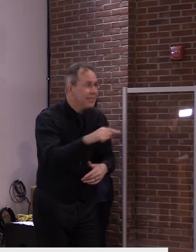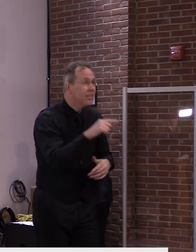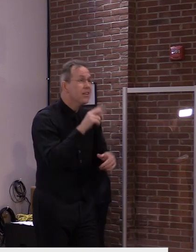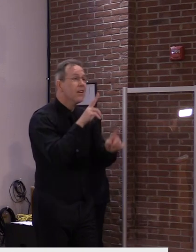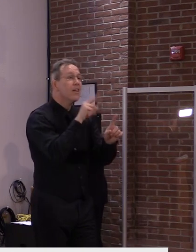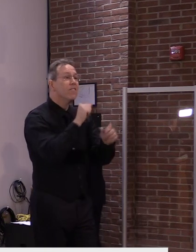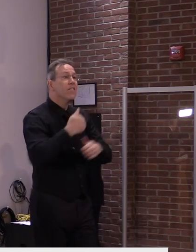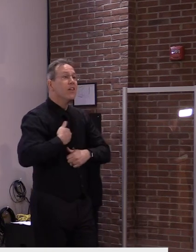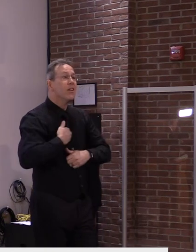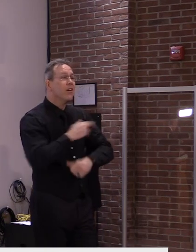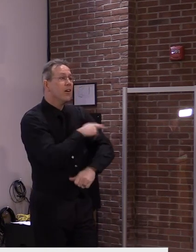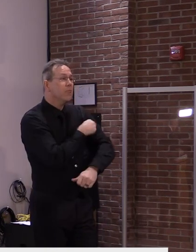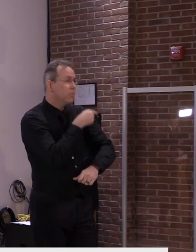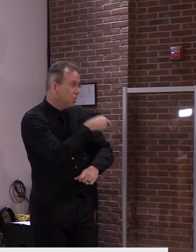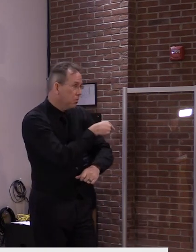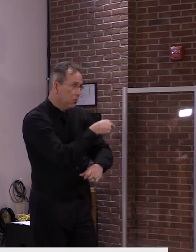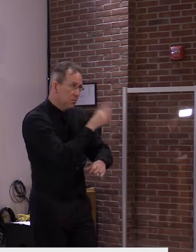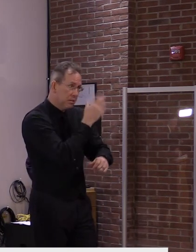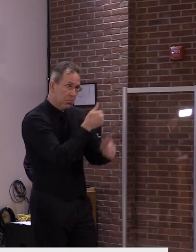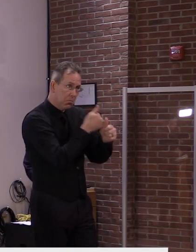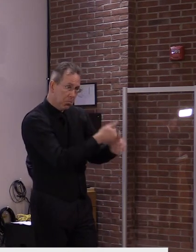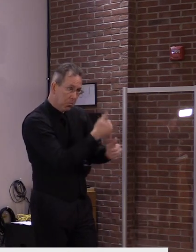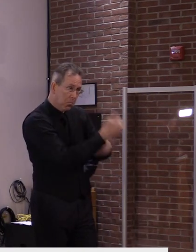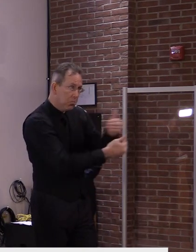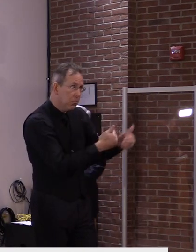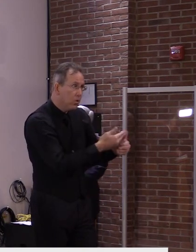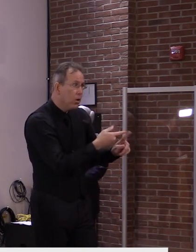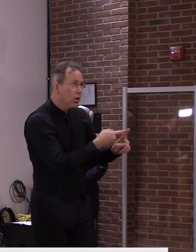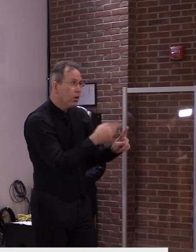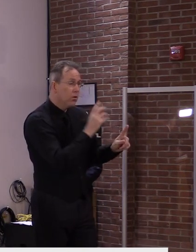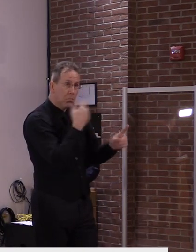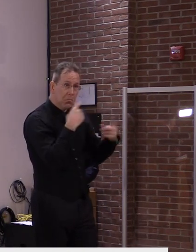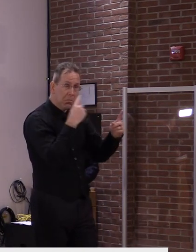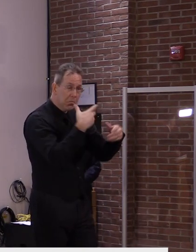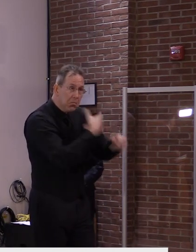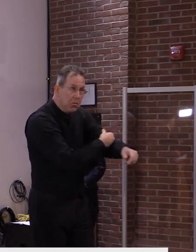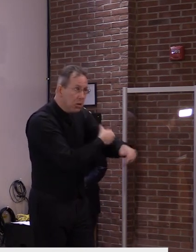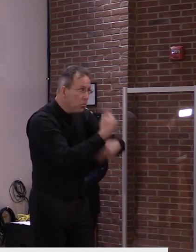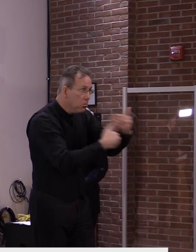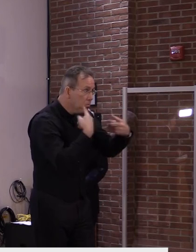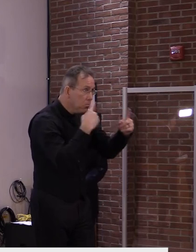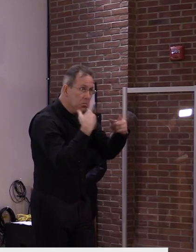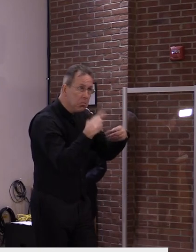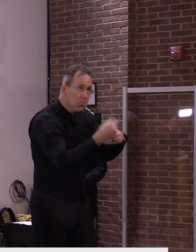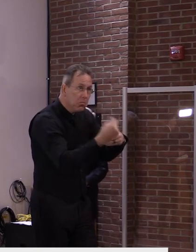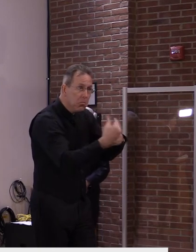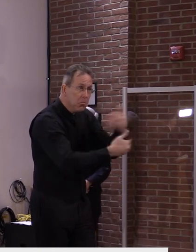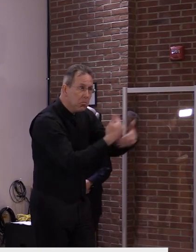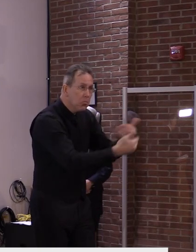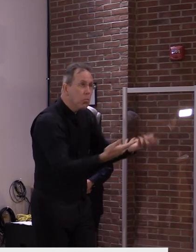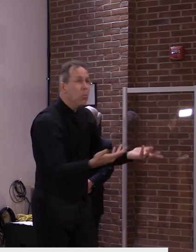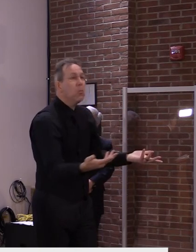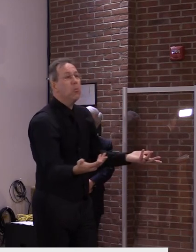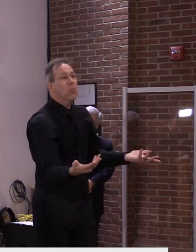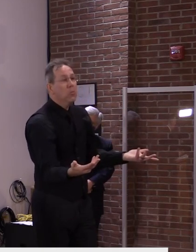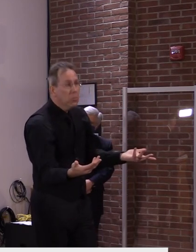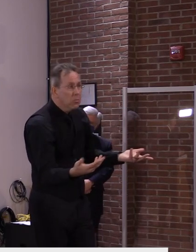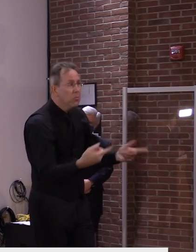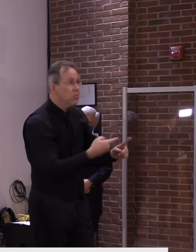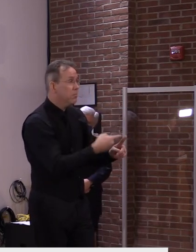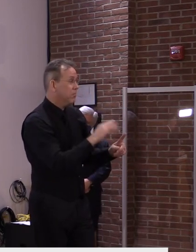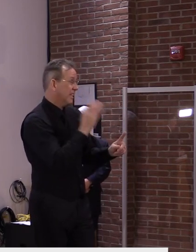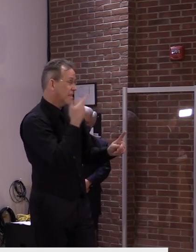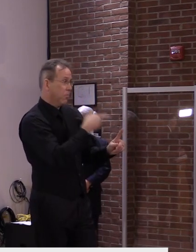and they're doing it like it sounds as though they might be doing it in an age-banding fashion, maybe they're just getting through the categories.